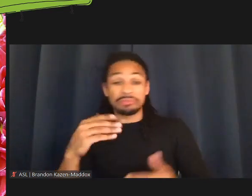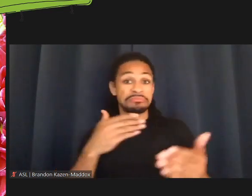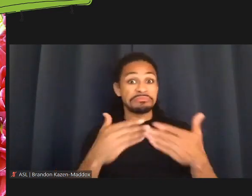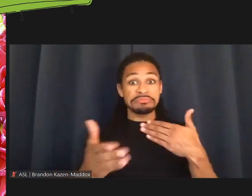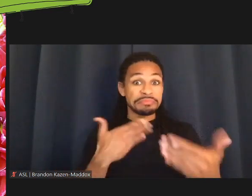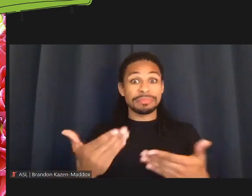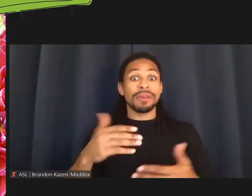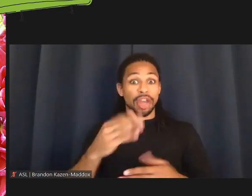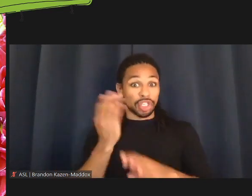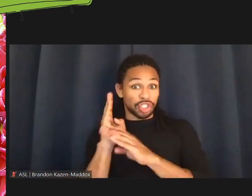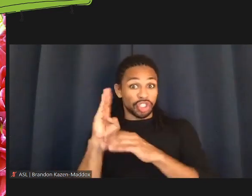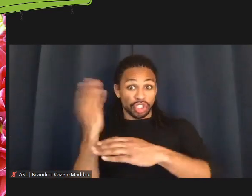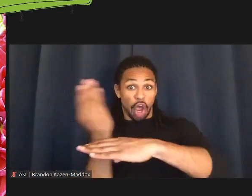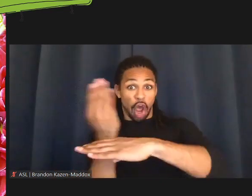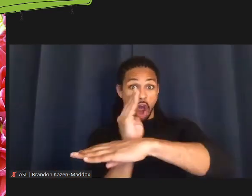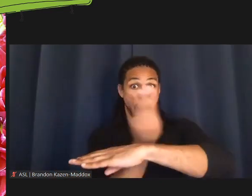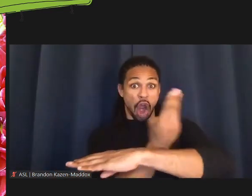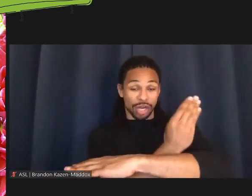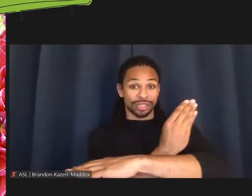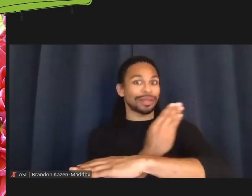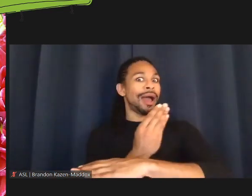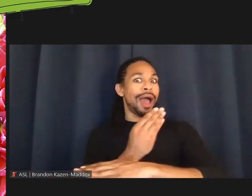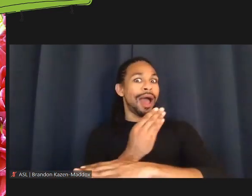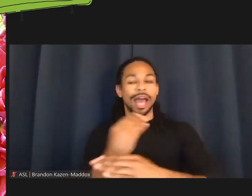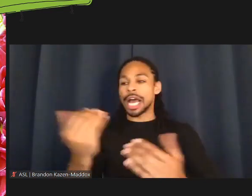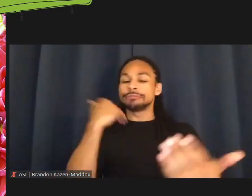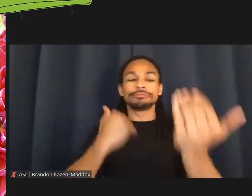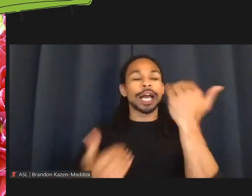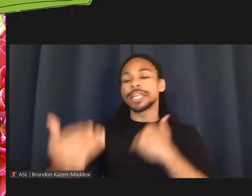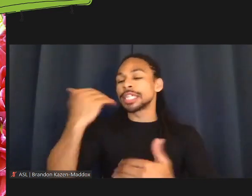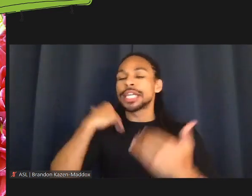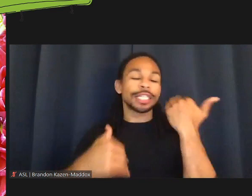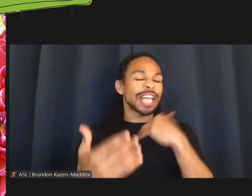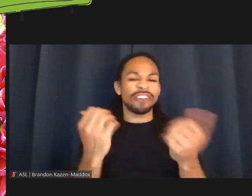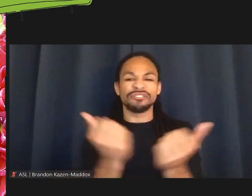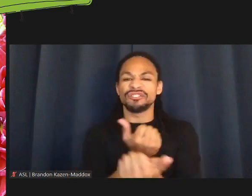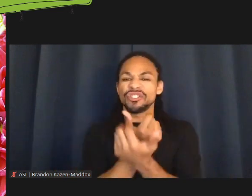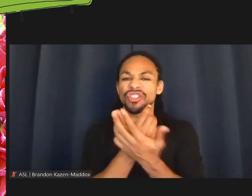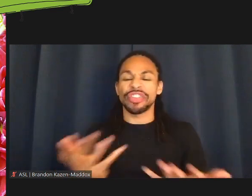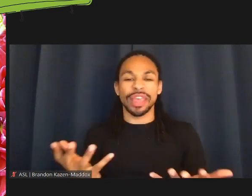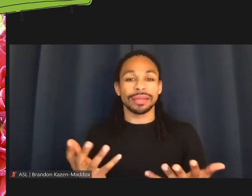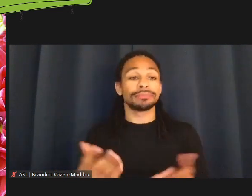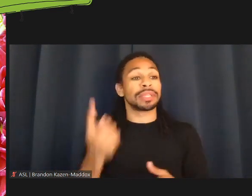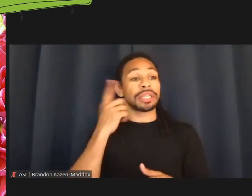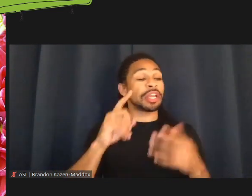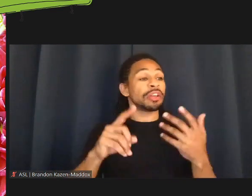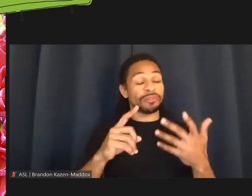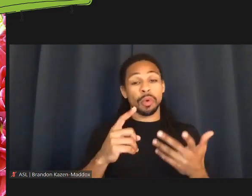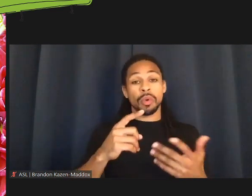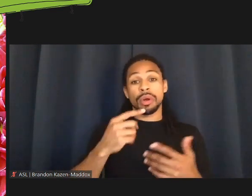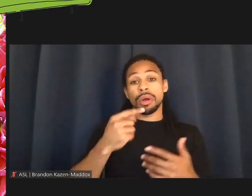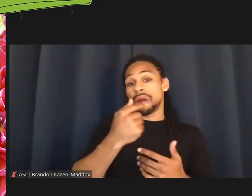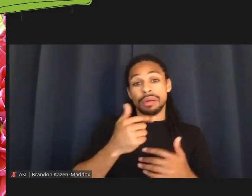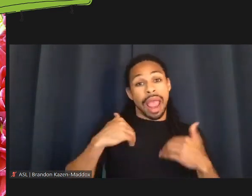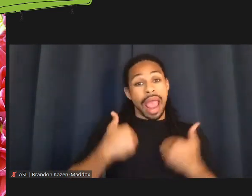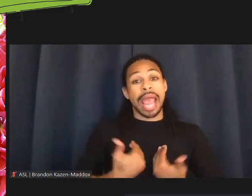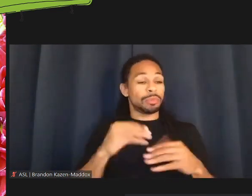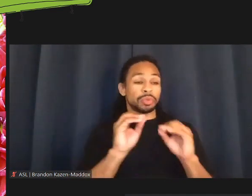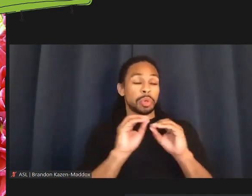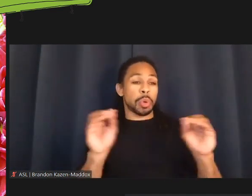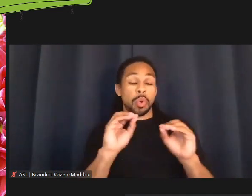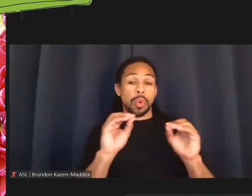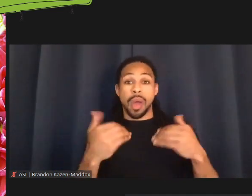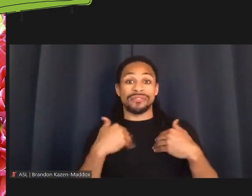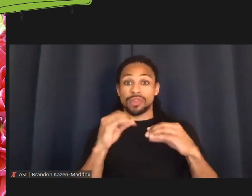unclean. For the avian and toothless, the more time spent floating on the water, the softer the flesh, the